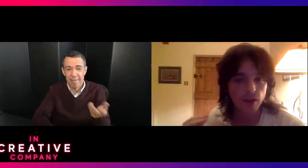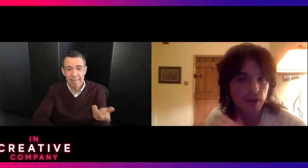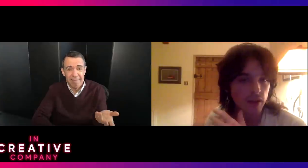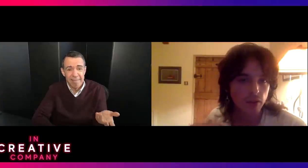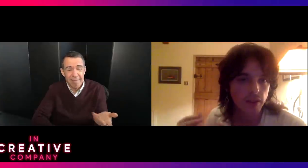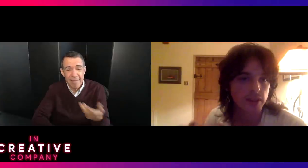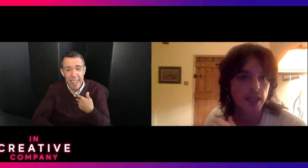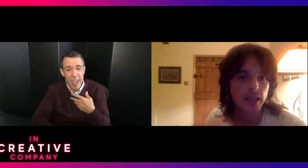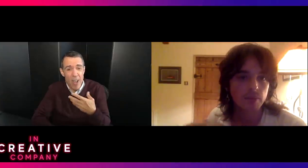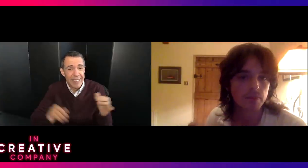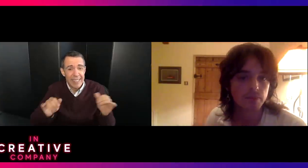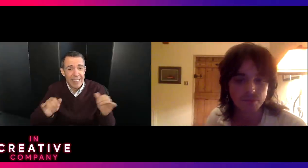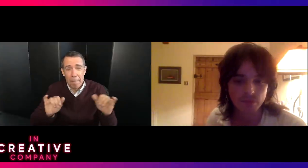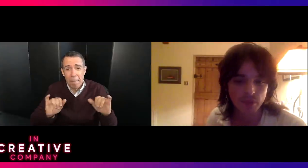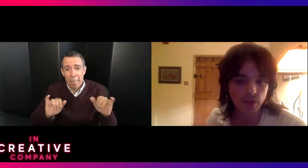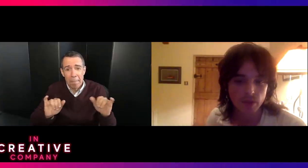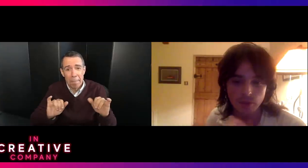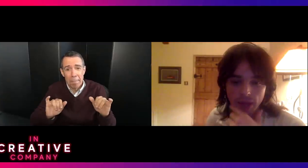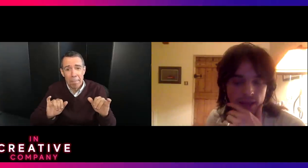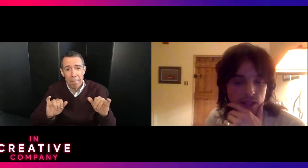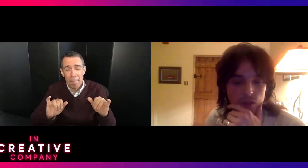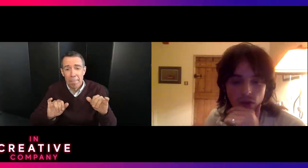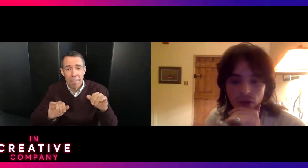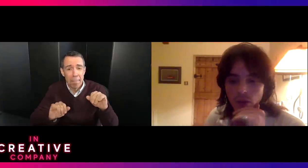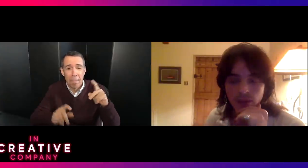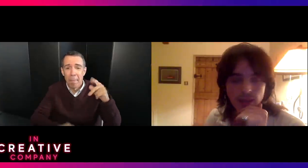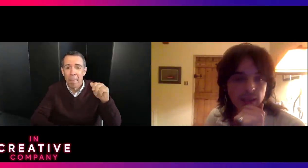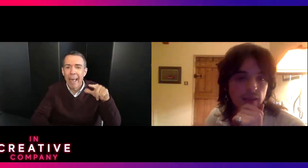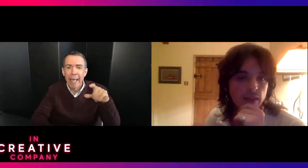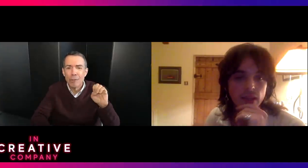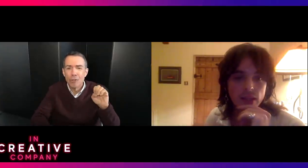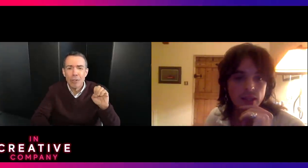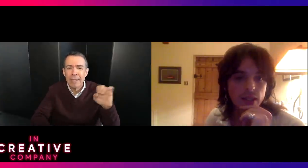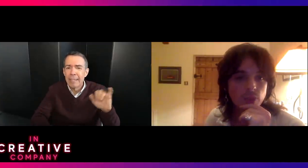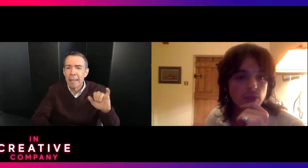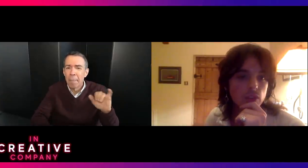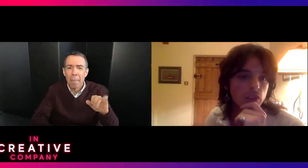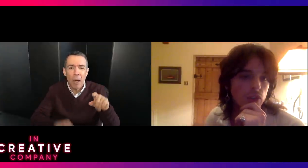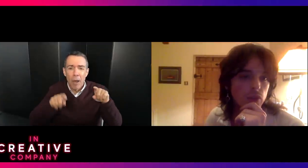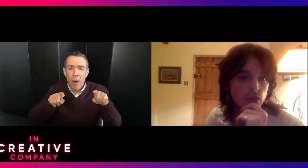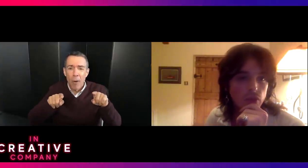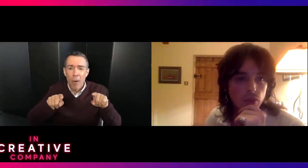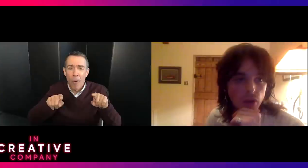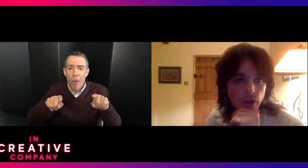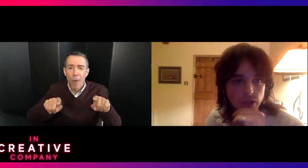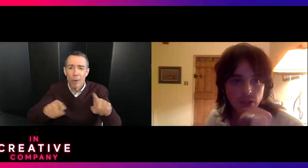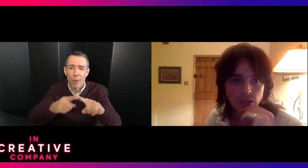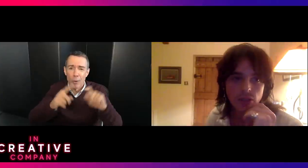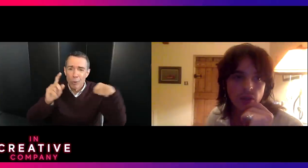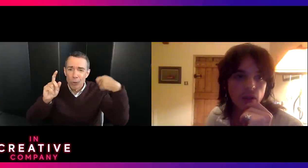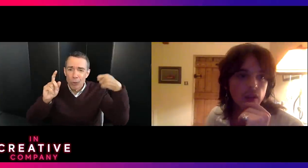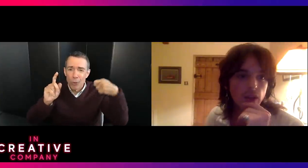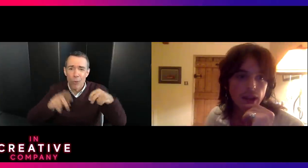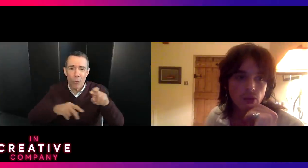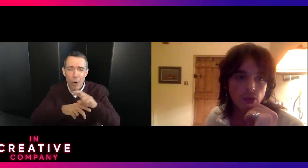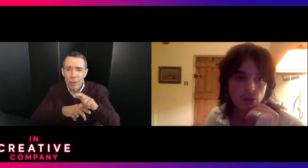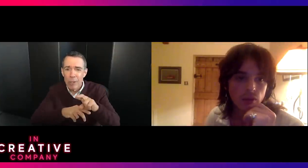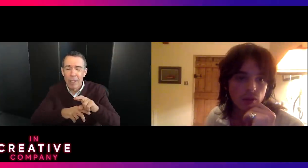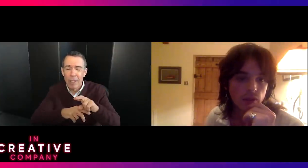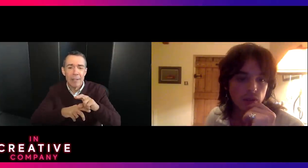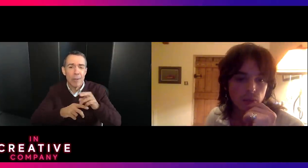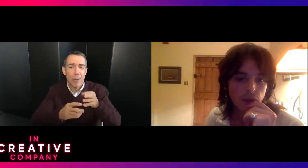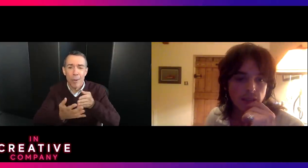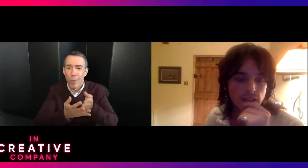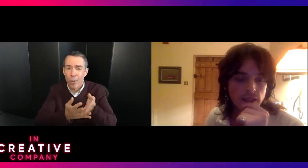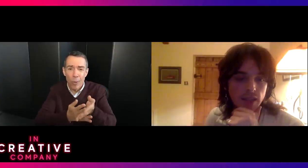we were all kind of on the same page very quickly, I think, in leading up to the shoot and through rehearsals and through